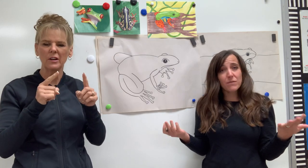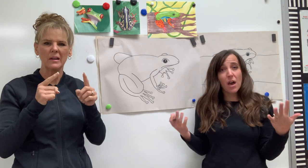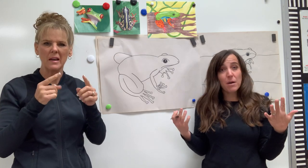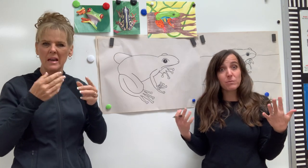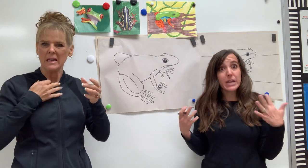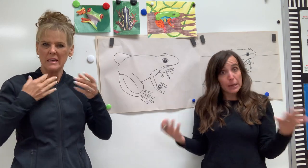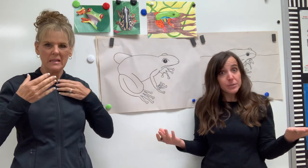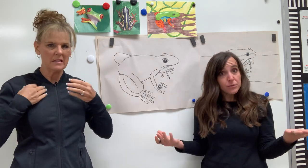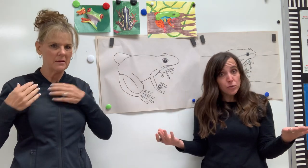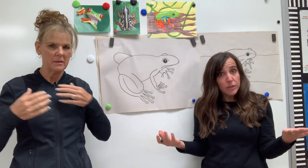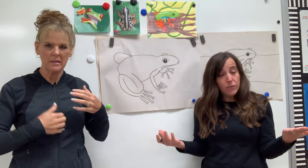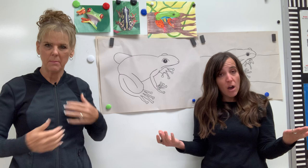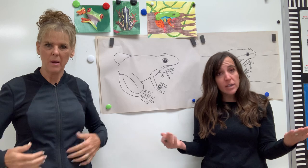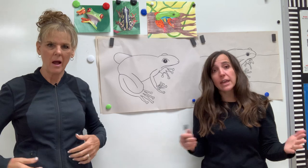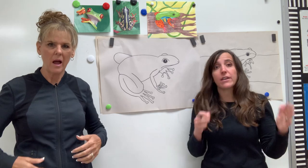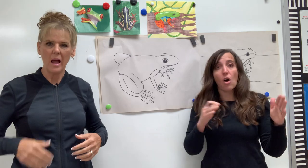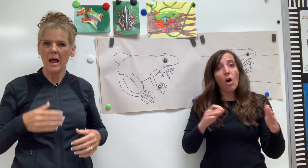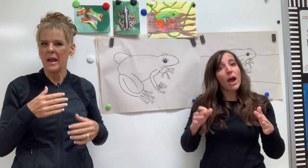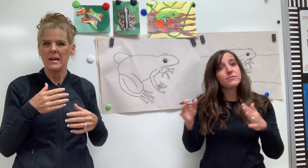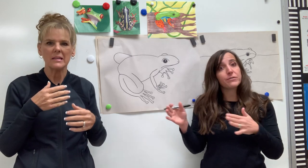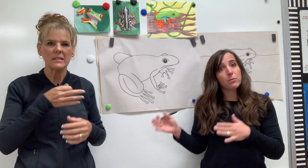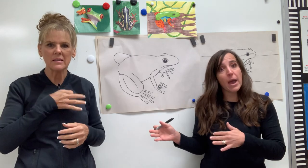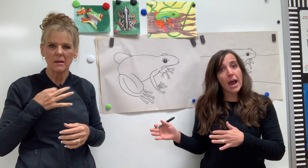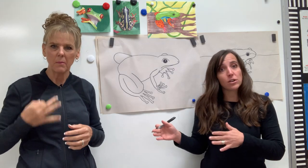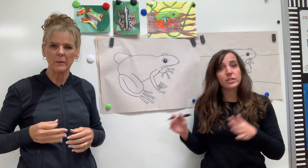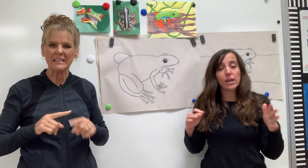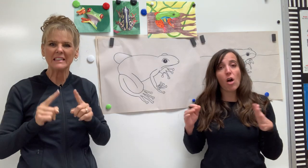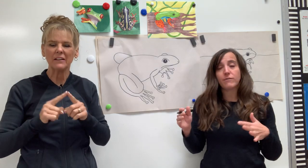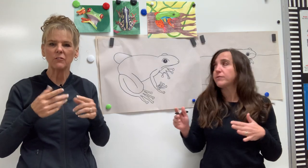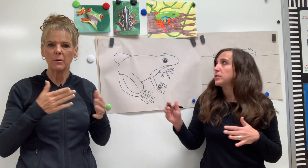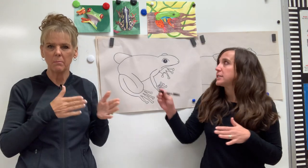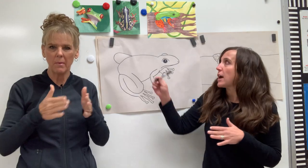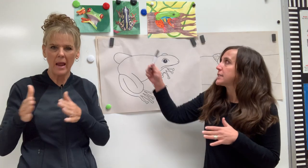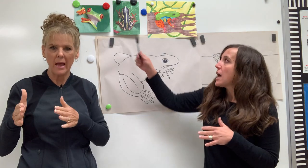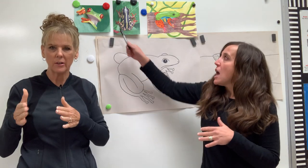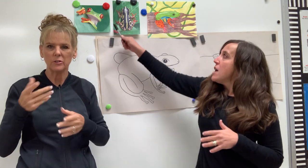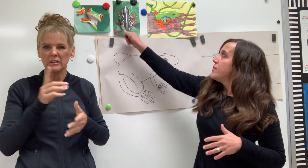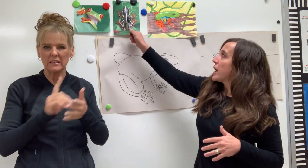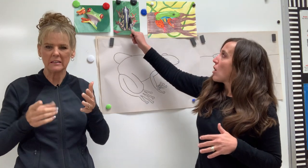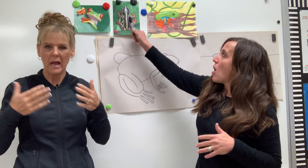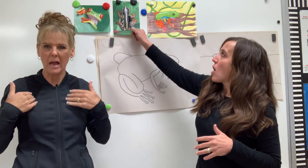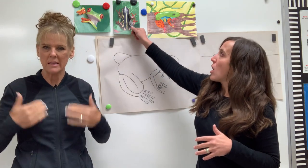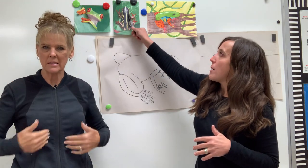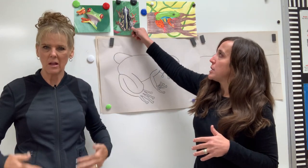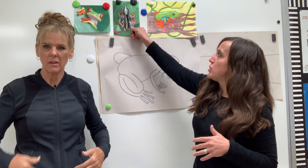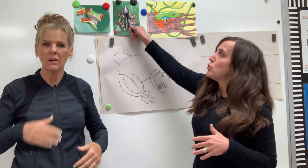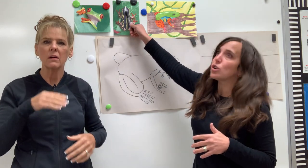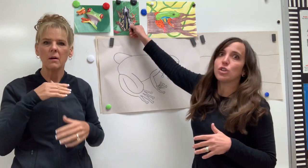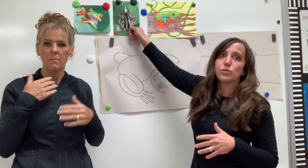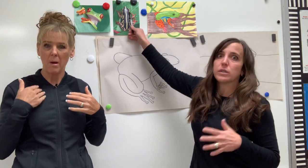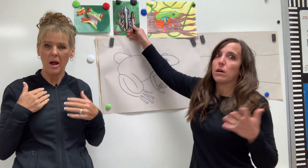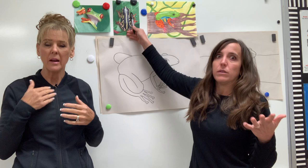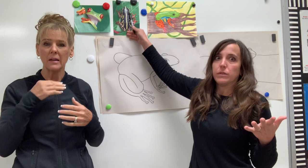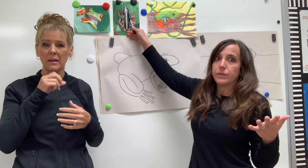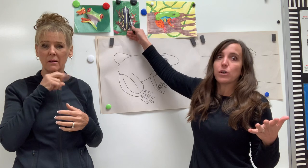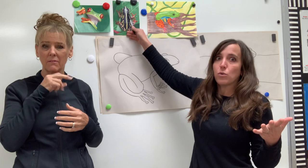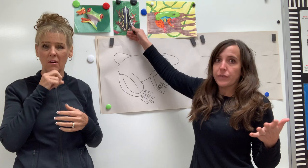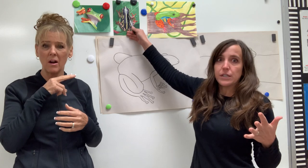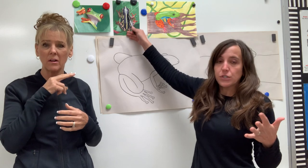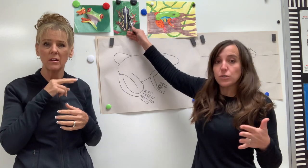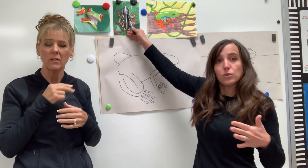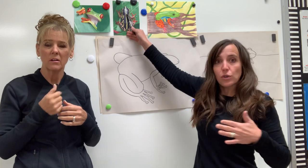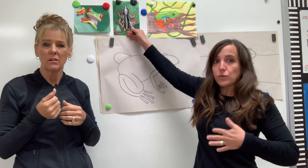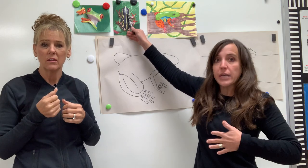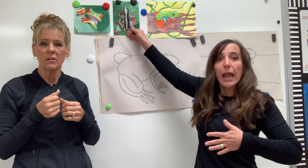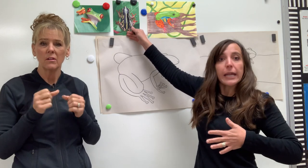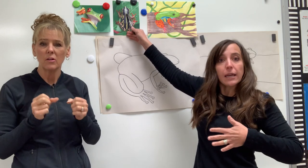sorts of types of tree frogs and they all have different patterns. They all have different designs. You could use. The cool